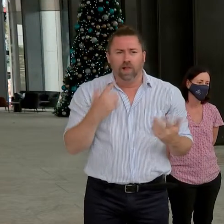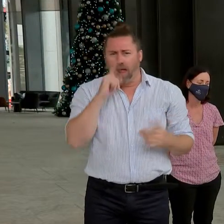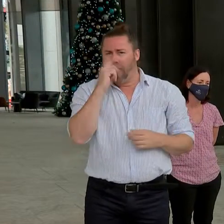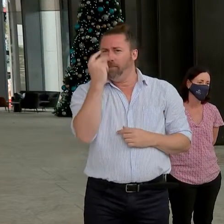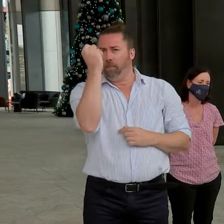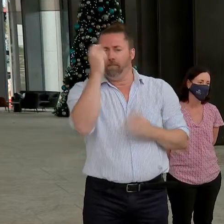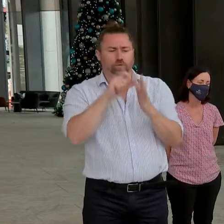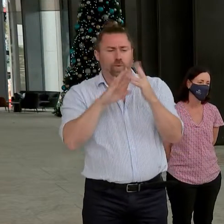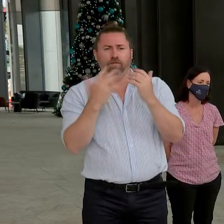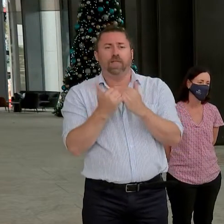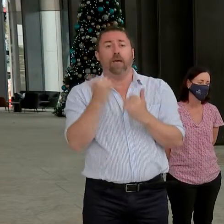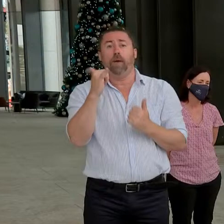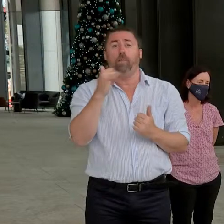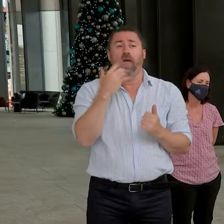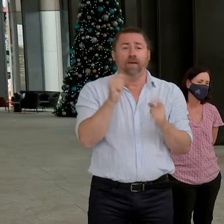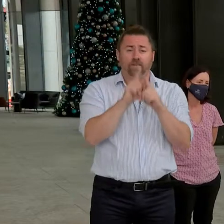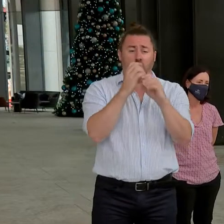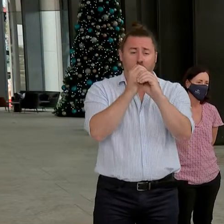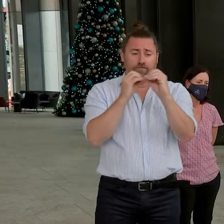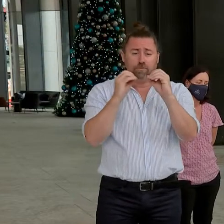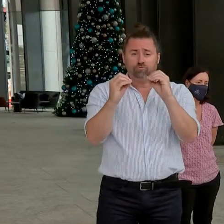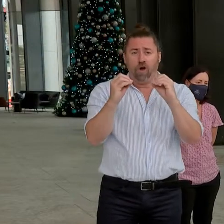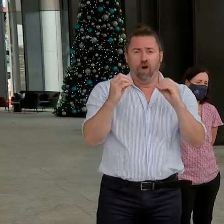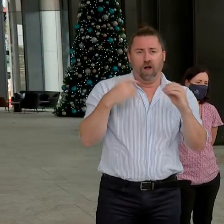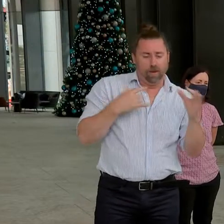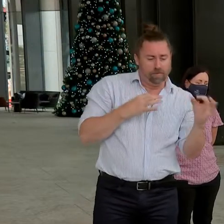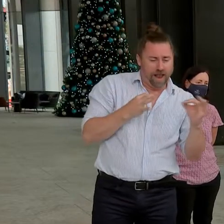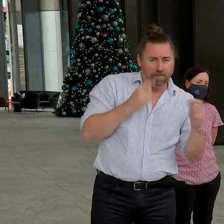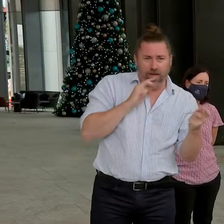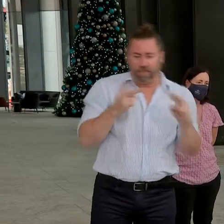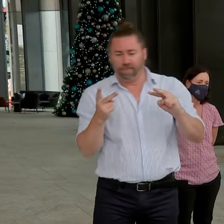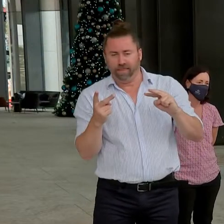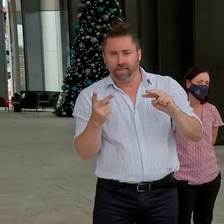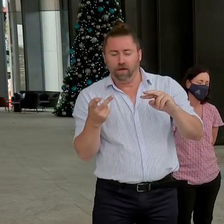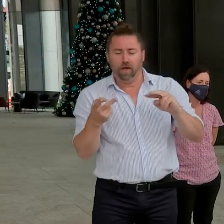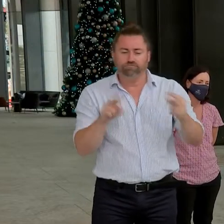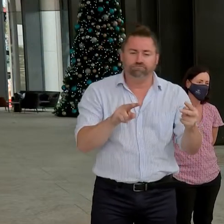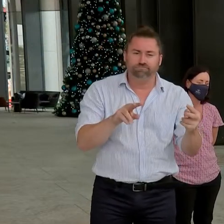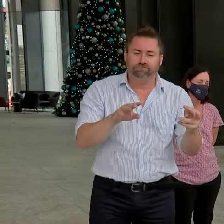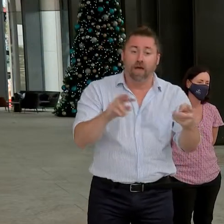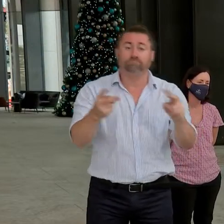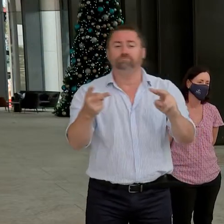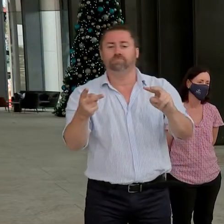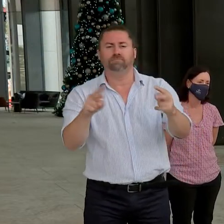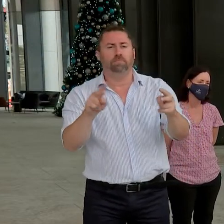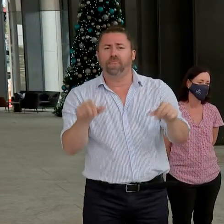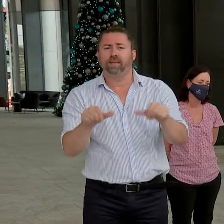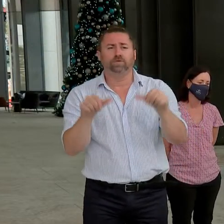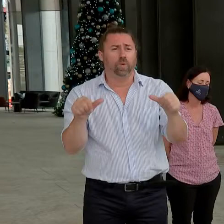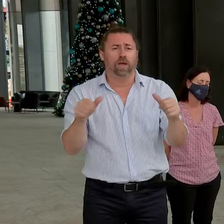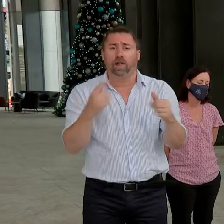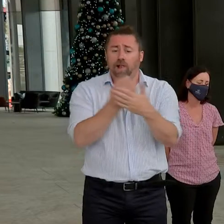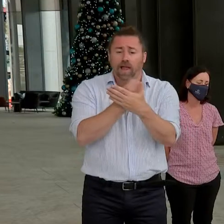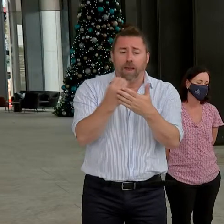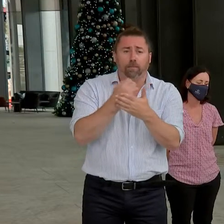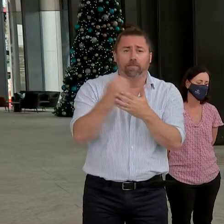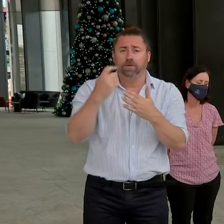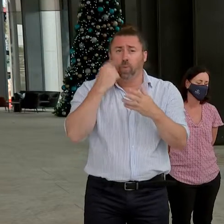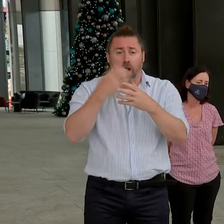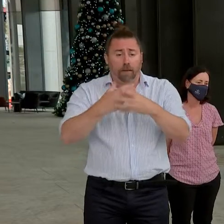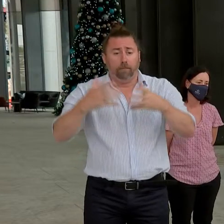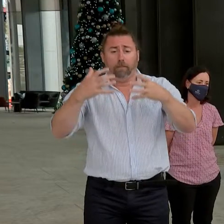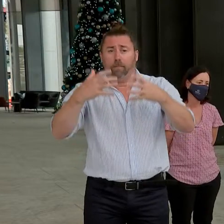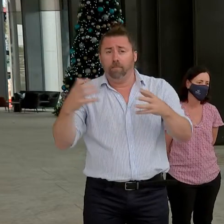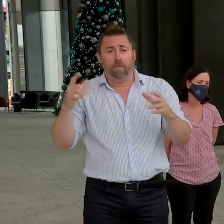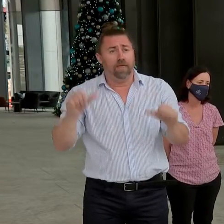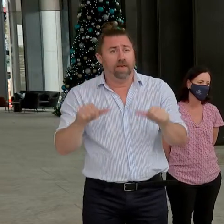in the road with Omicron. Maybe our numbers will increase. We will get substantial numbers in the coming weeks, we expect. But so